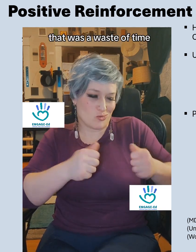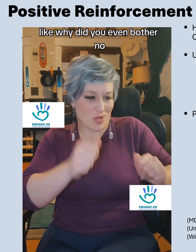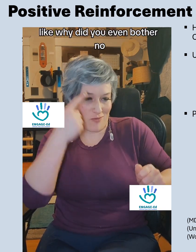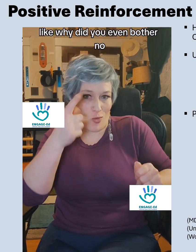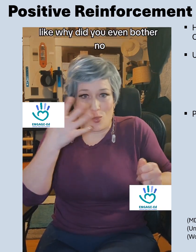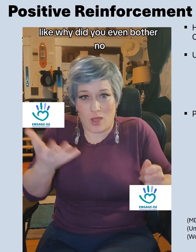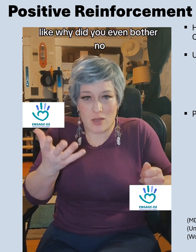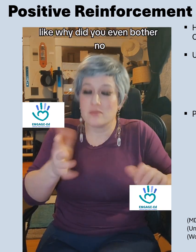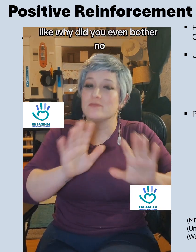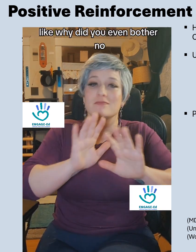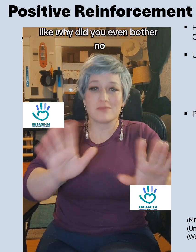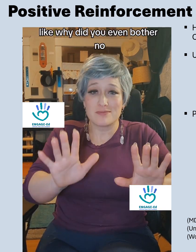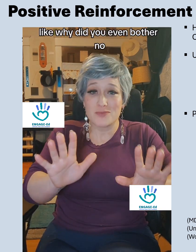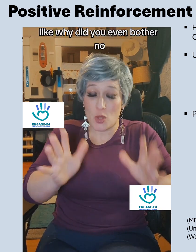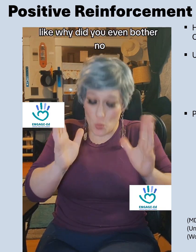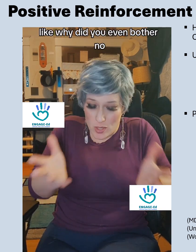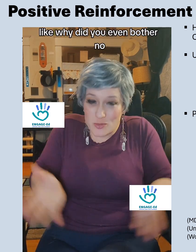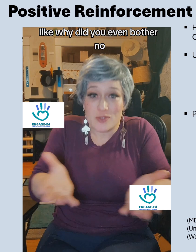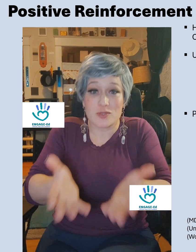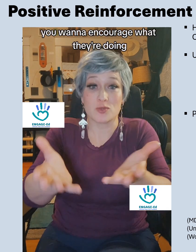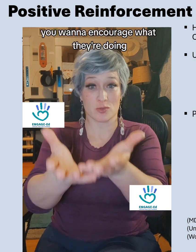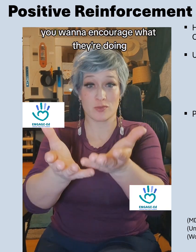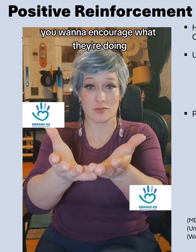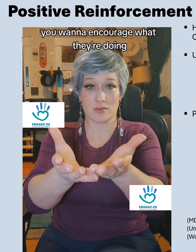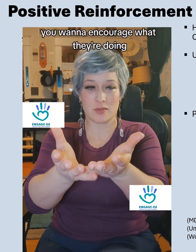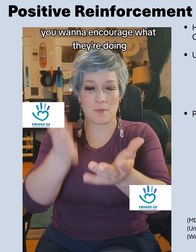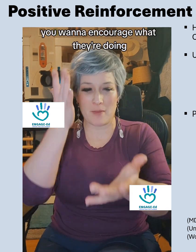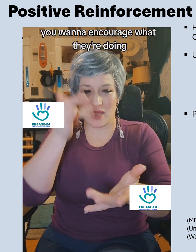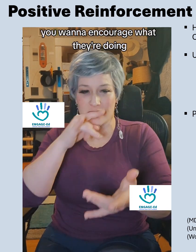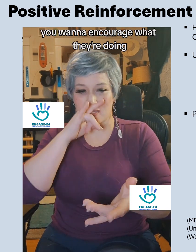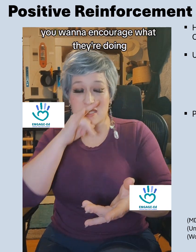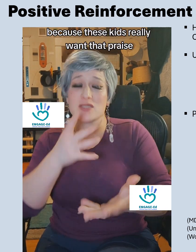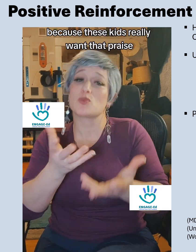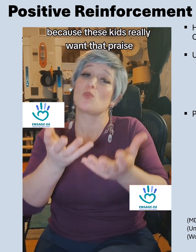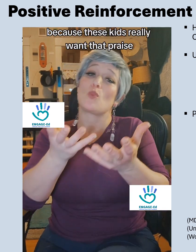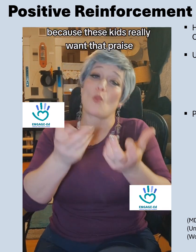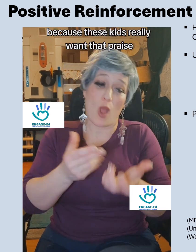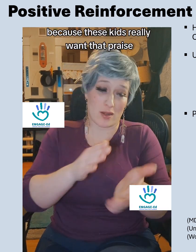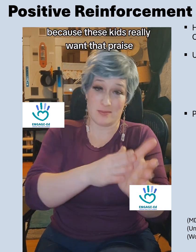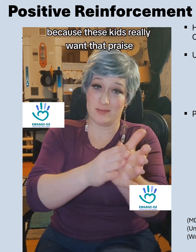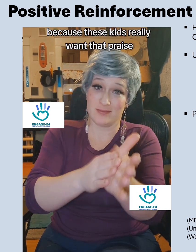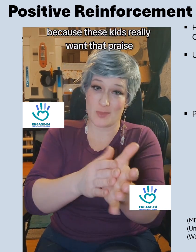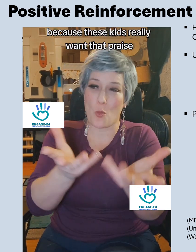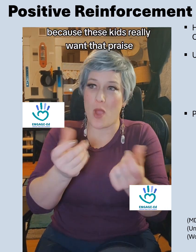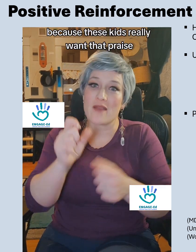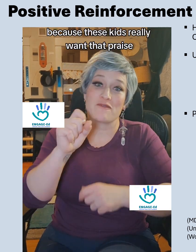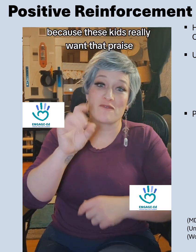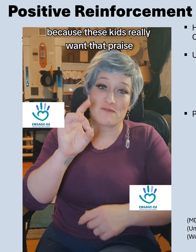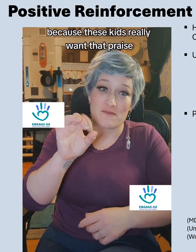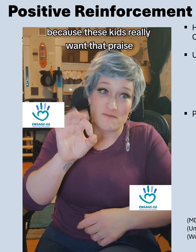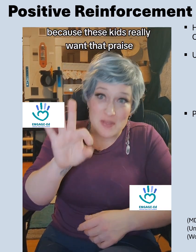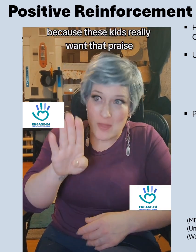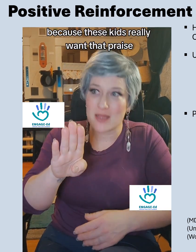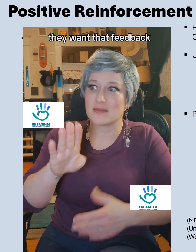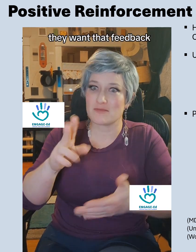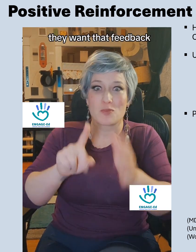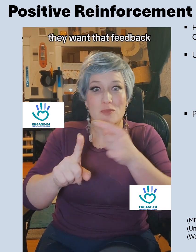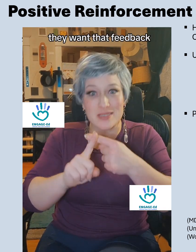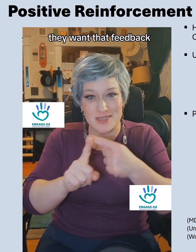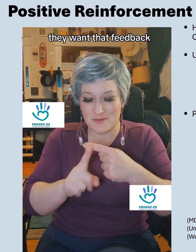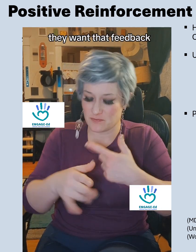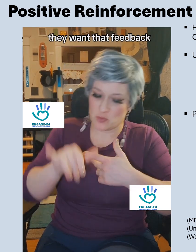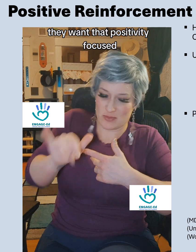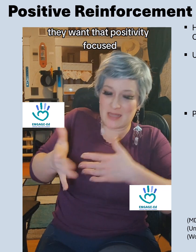time. Like, why did you even bother? No, you want to encourage what they're doing because These kids really want that praise. They want